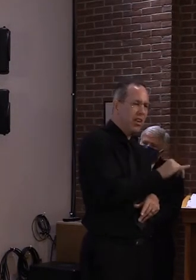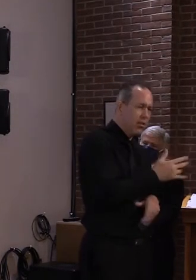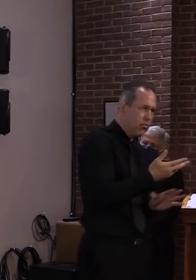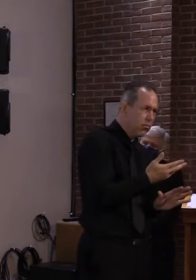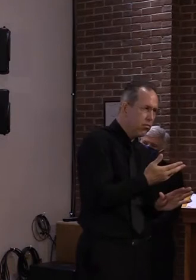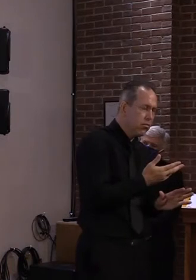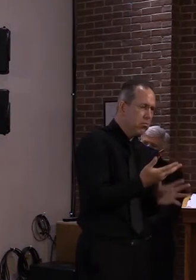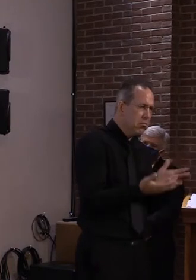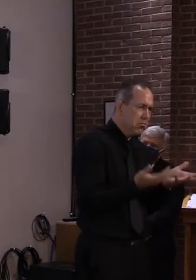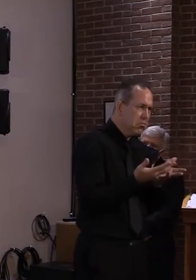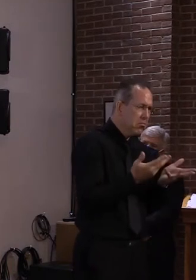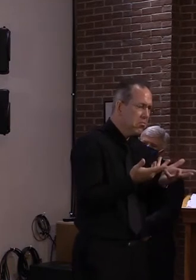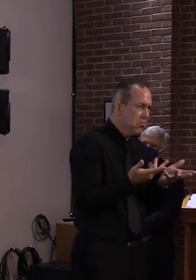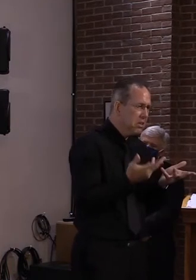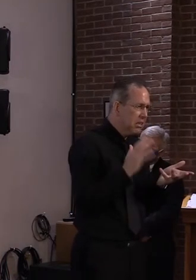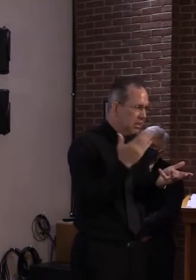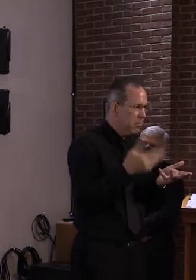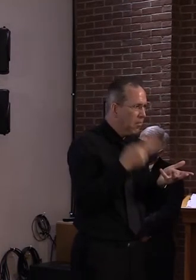our